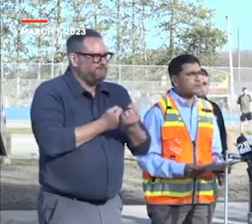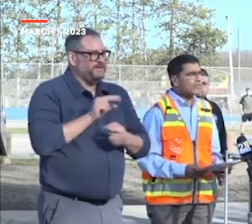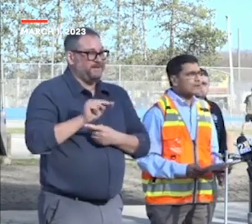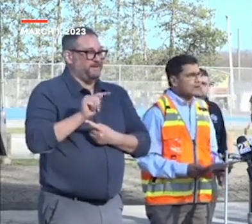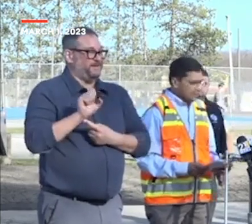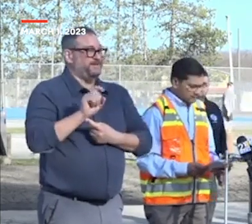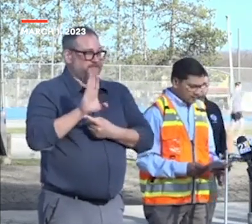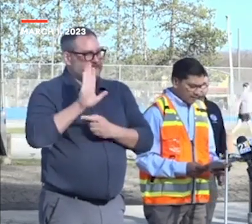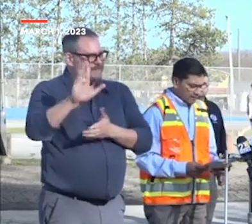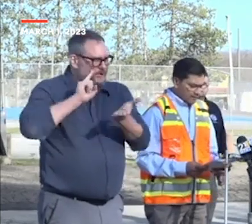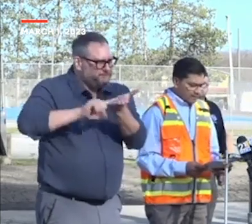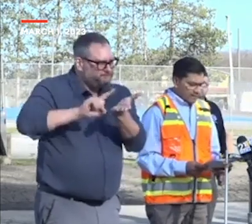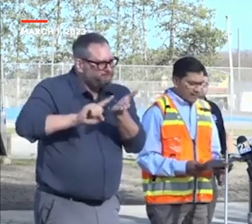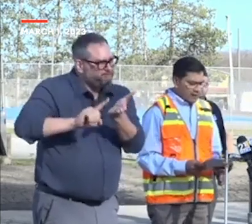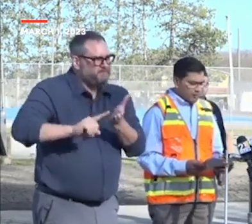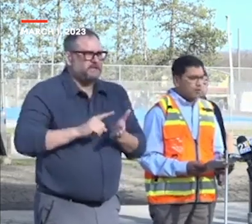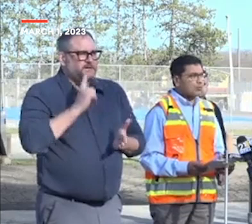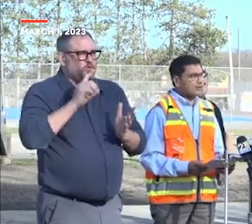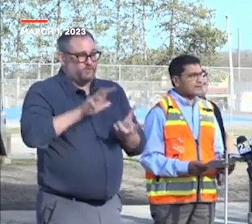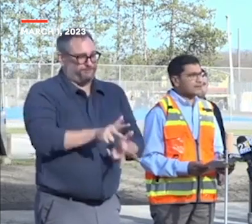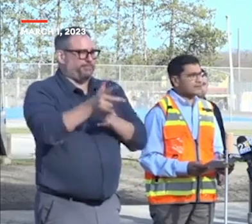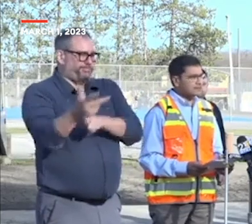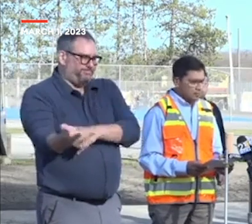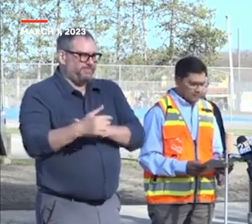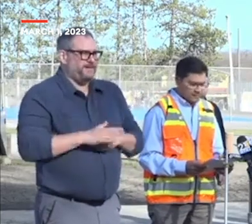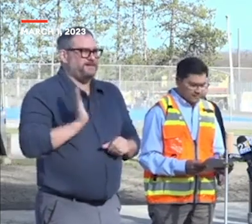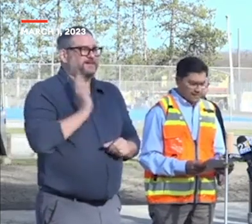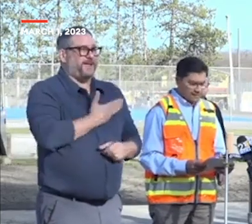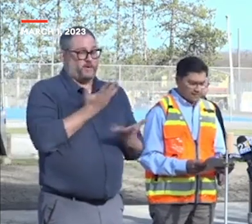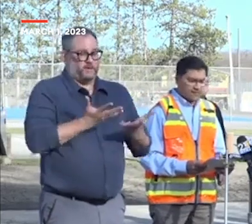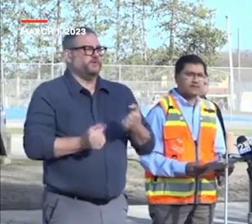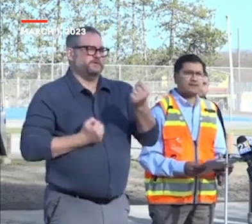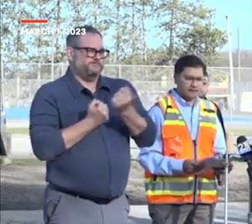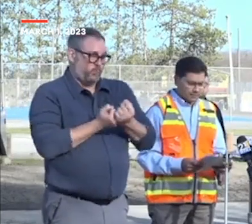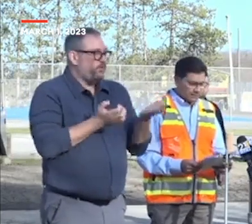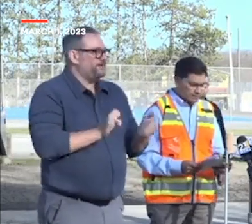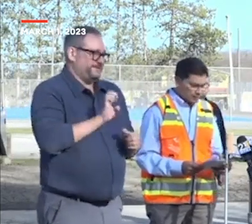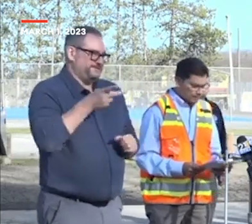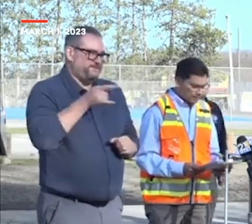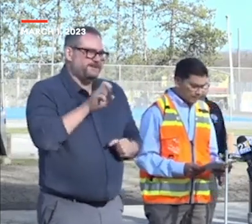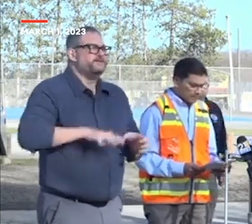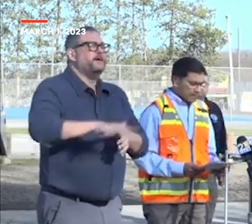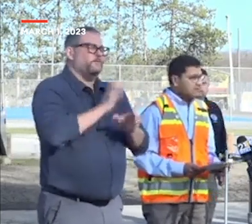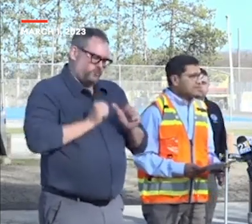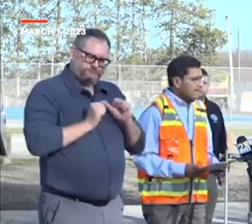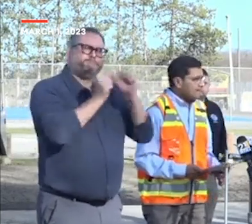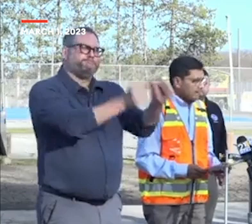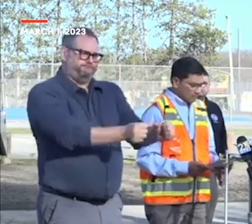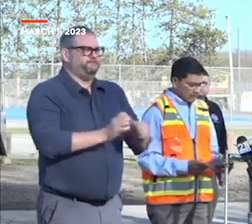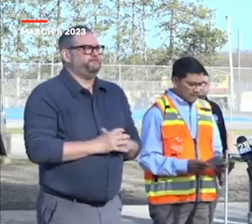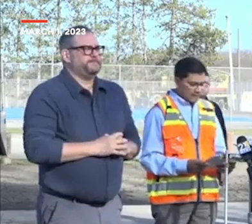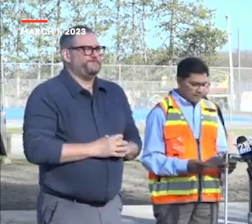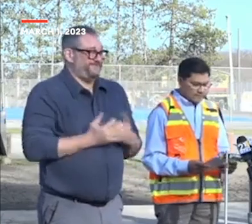investigation of the derailment, and our work here in support of East Palestine continues as well.